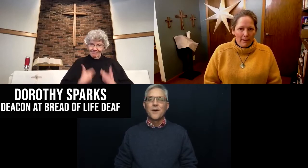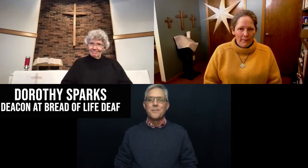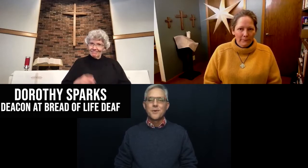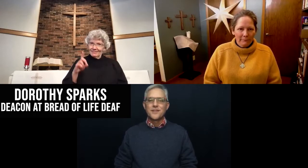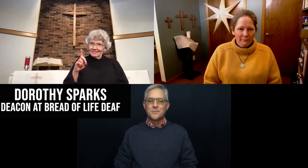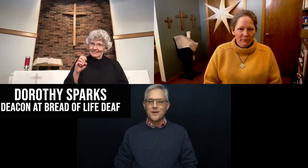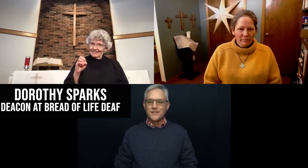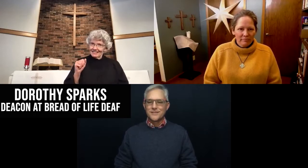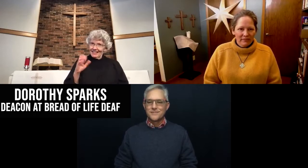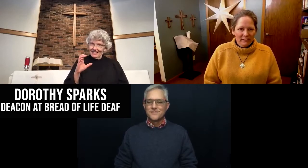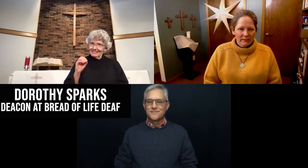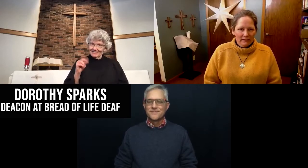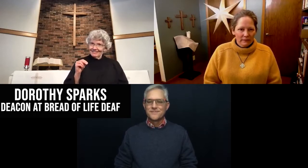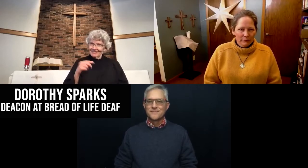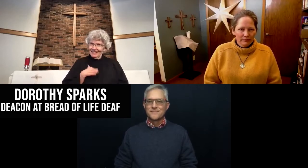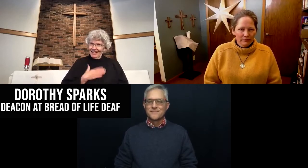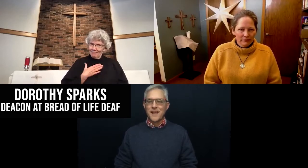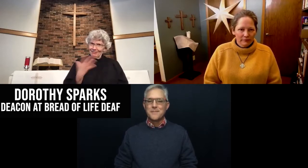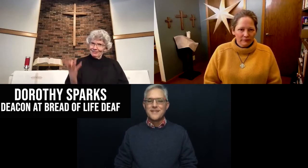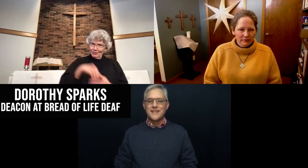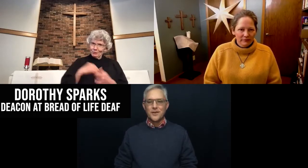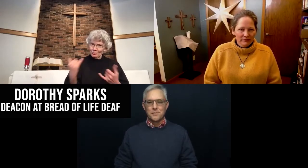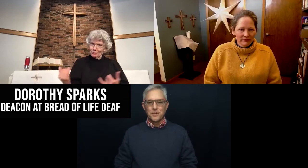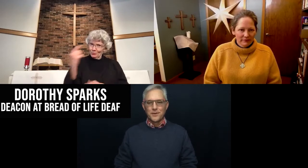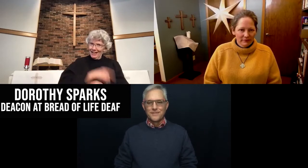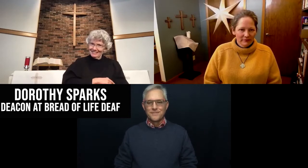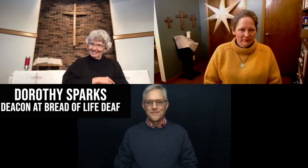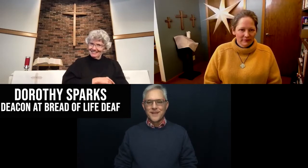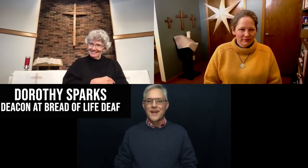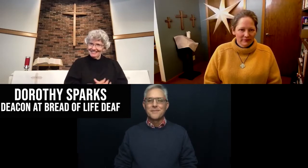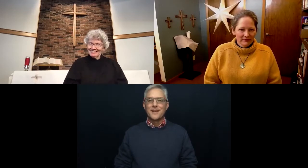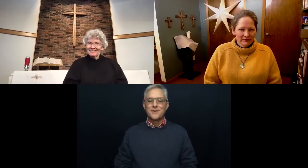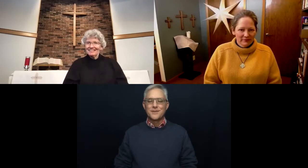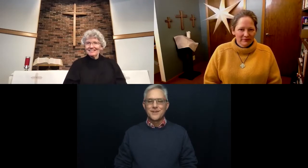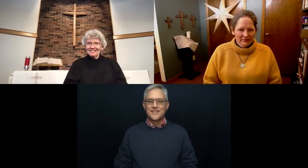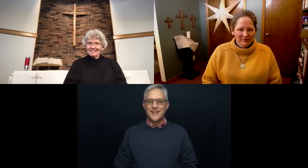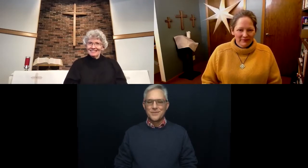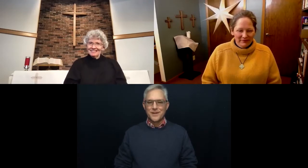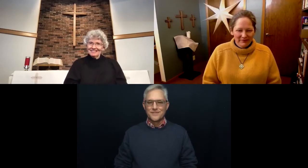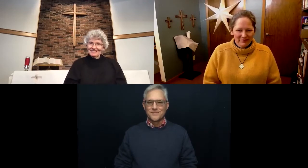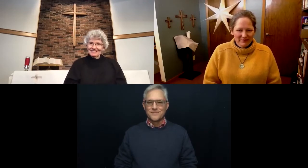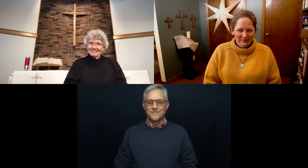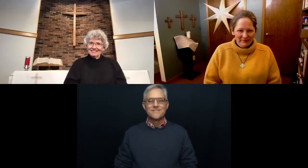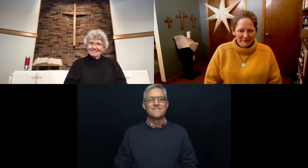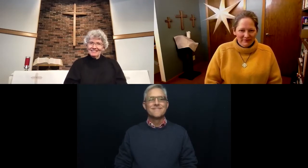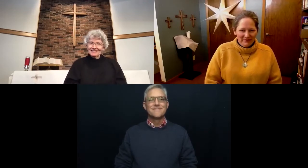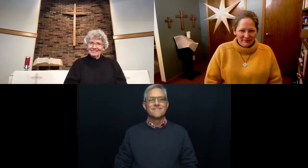Hello, I'm Dorothy Sparks. I'm a deacon here at Bold, and I'm glad you could join us today as well.